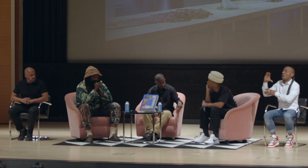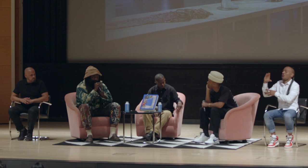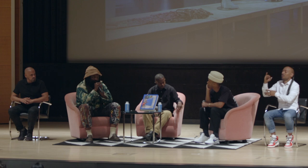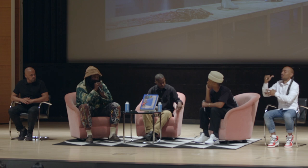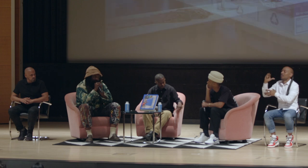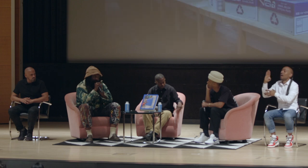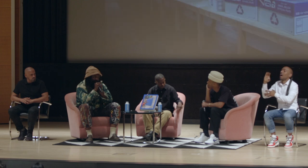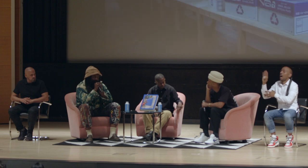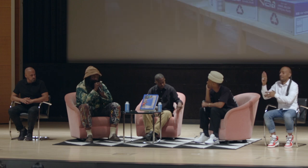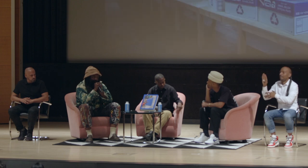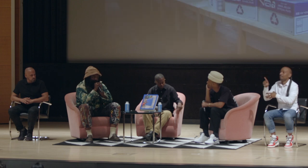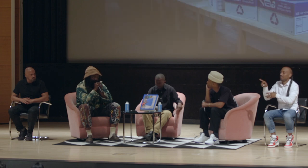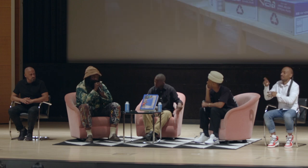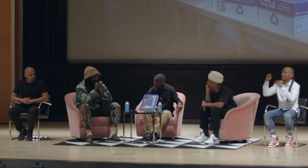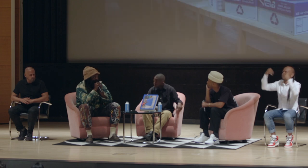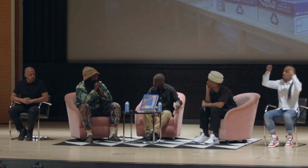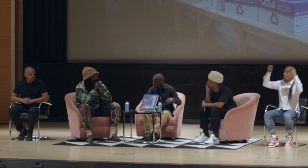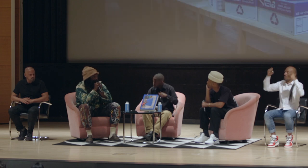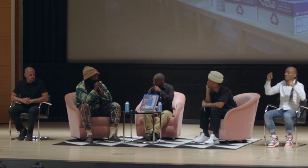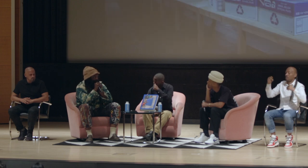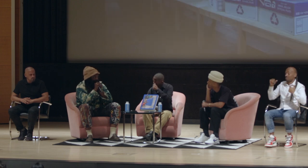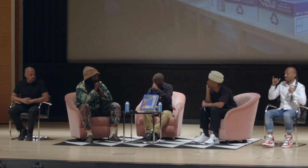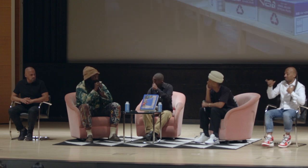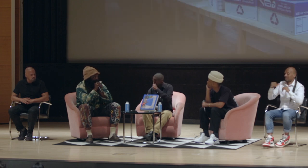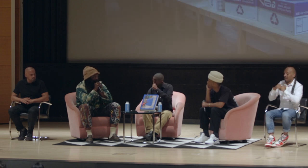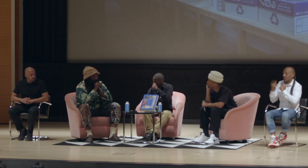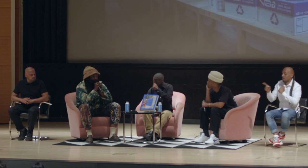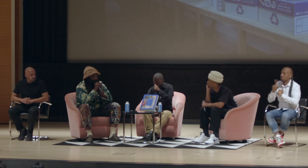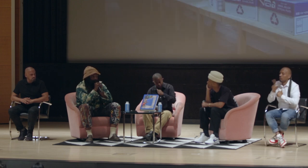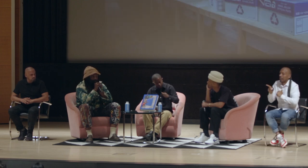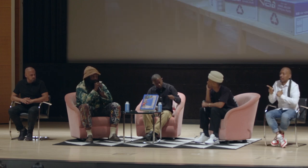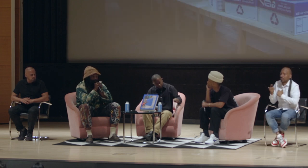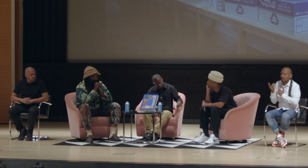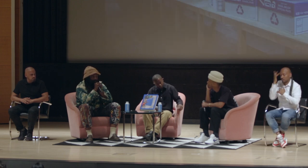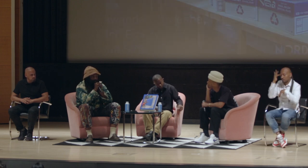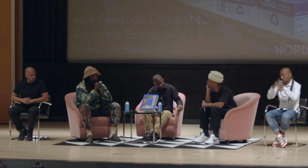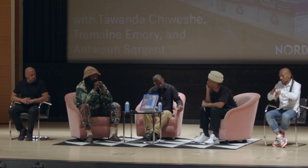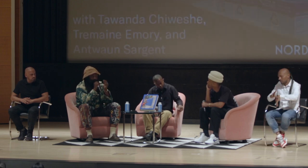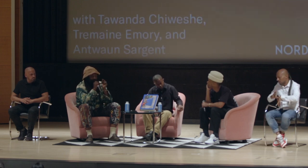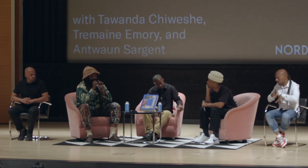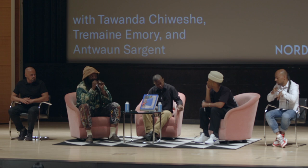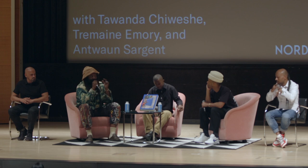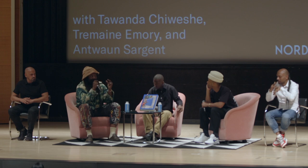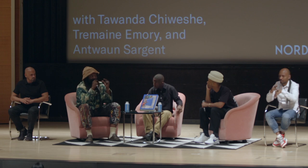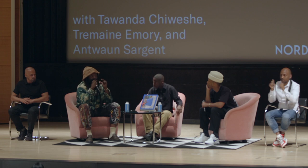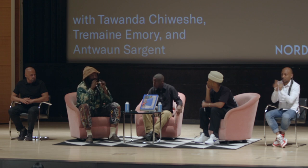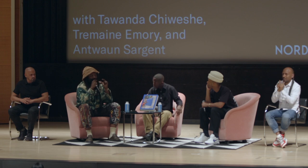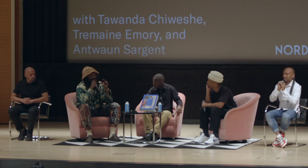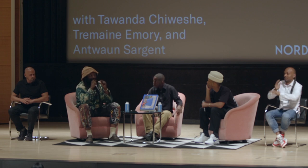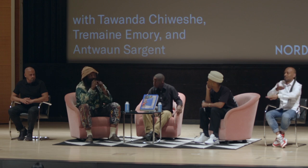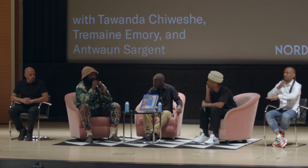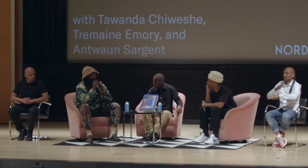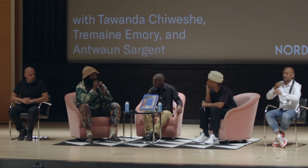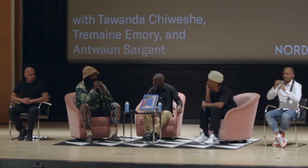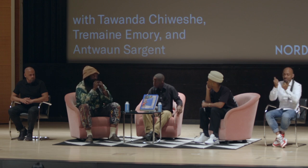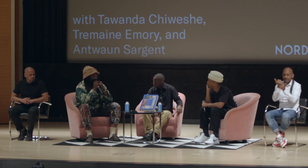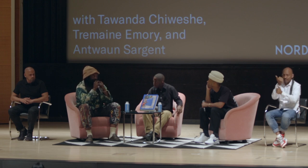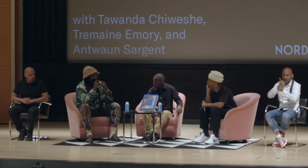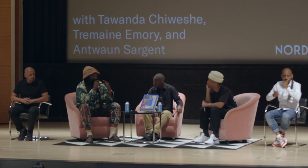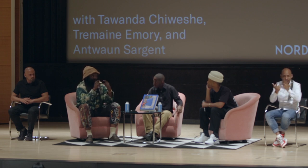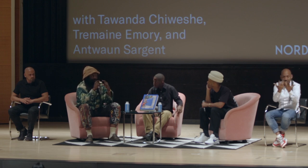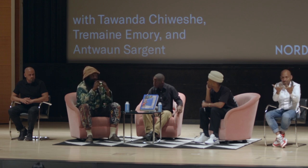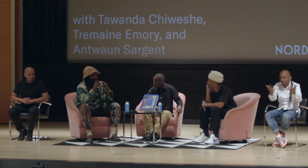again, that's how we all bonded. He's utterly obsessed with music, you know, and all the things around